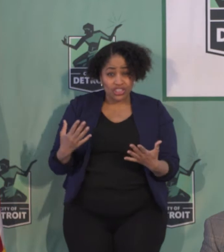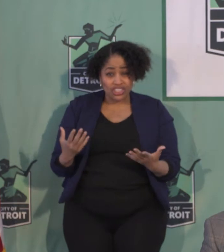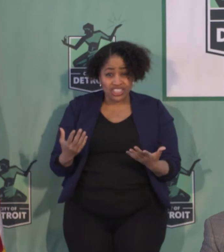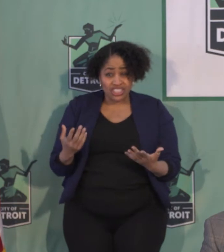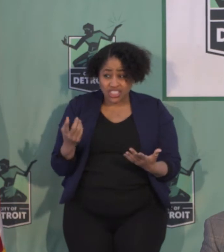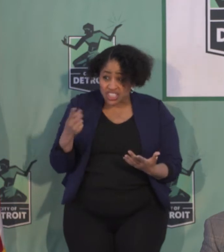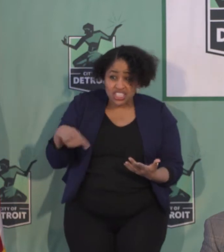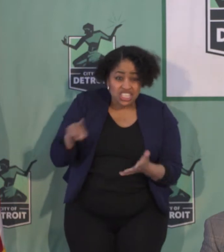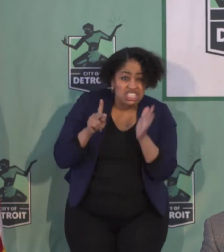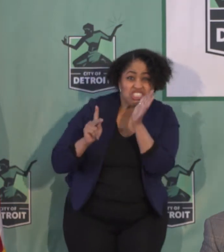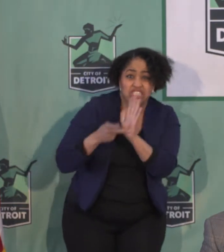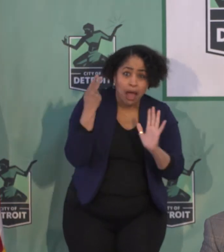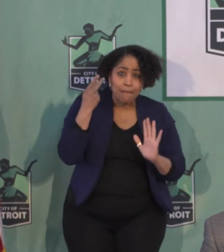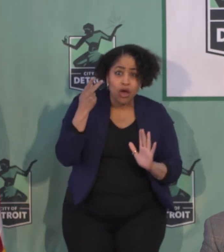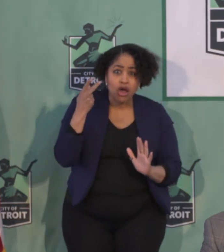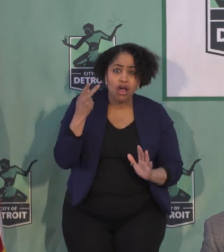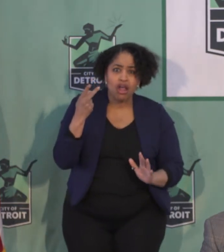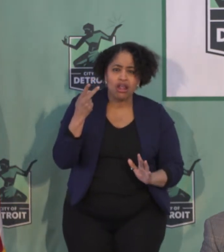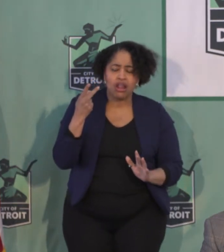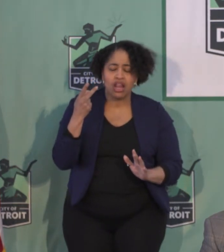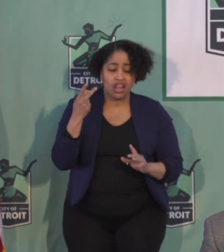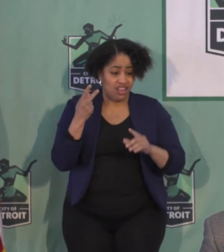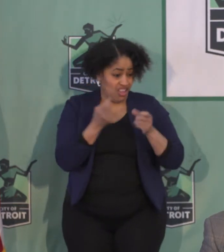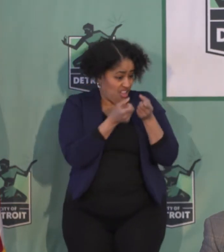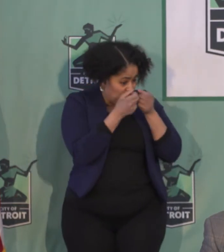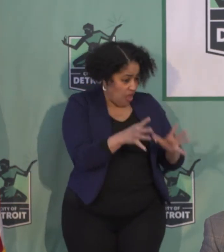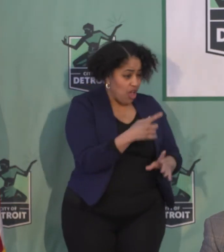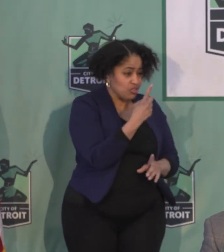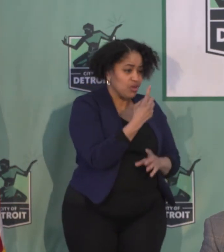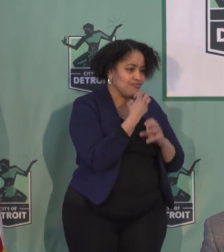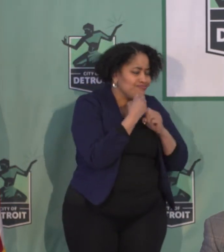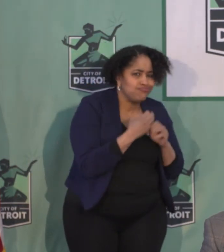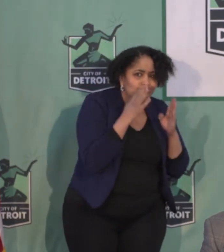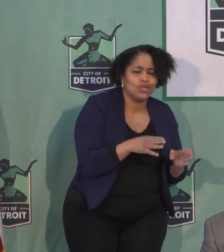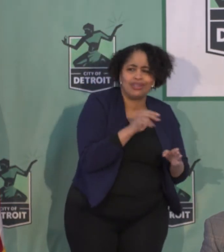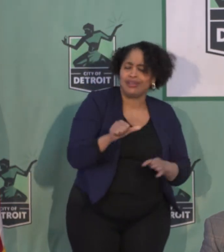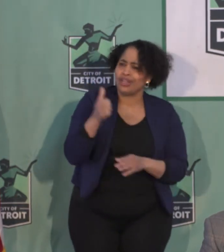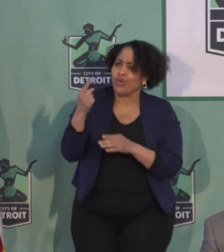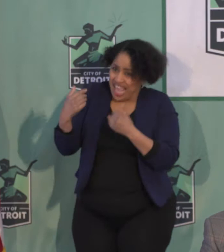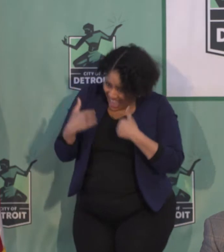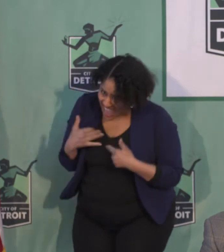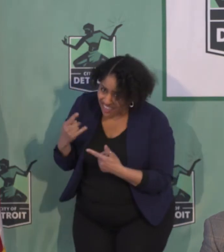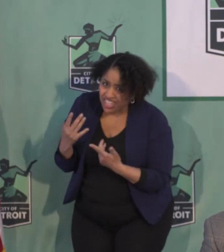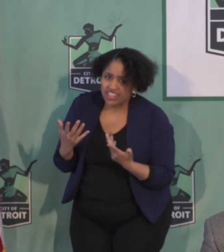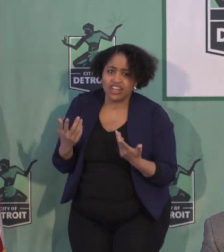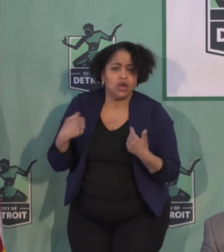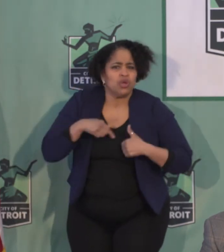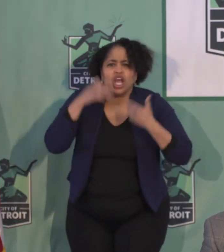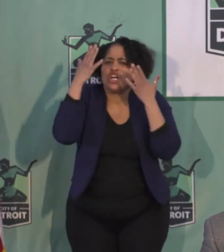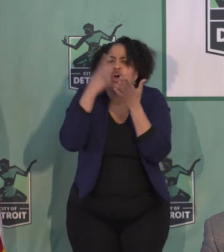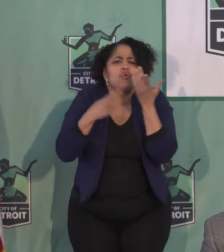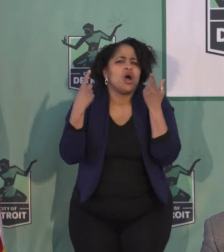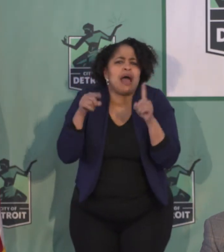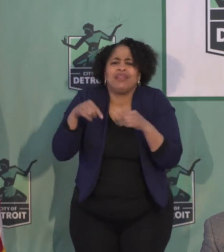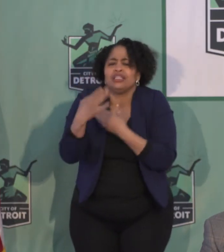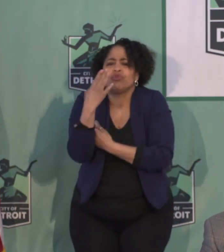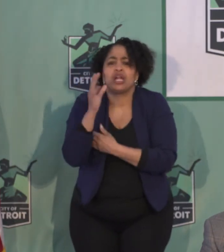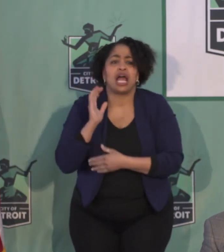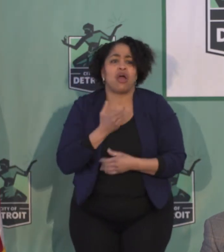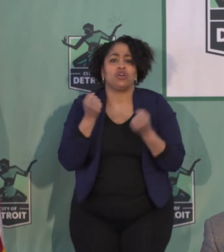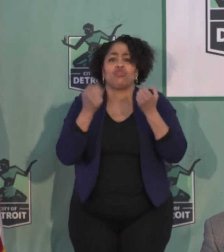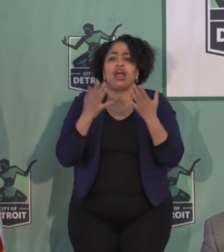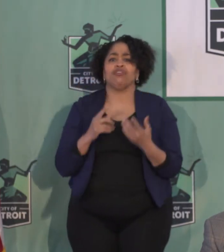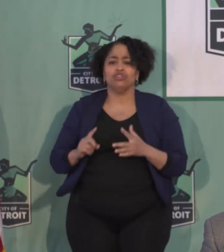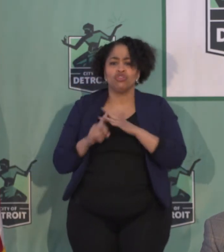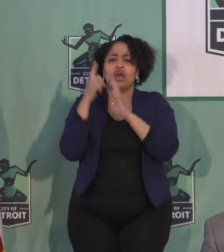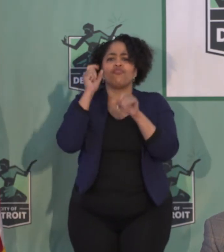double blow. And we didn't know what was going to happen this morning. our drivers showed up for work and we